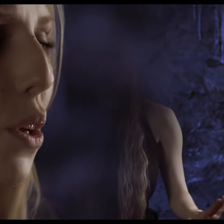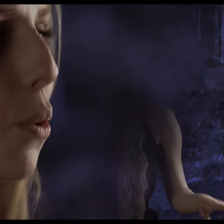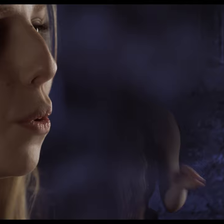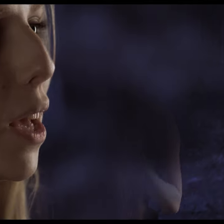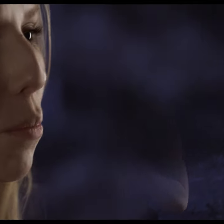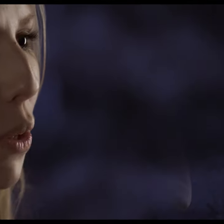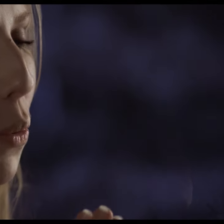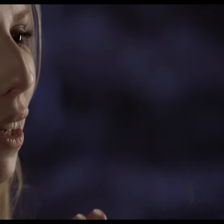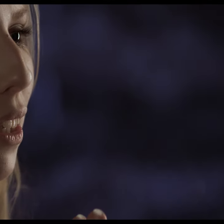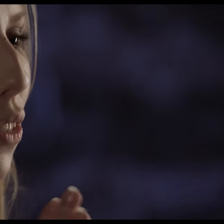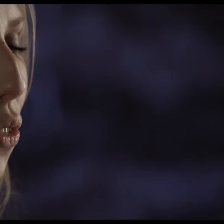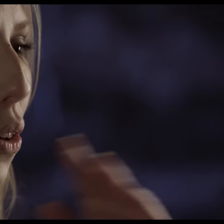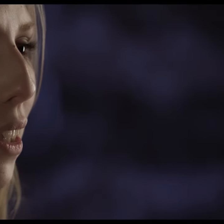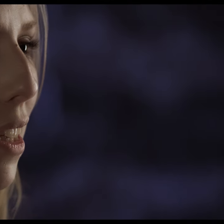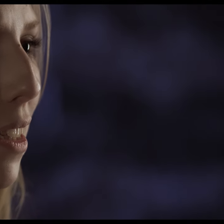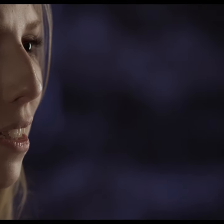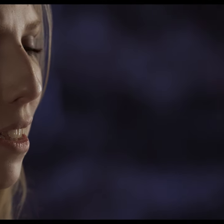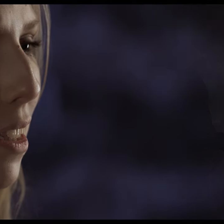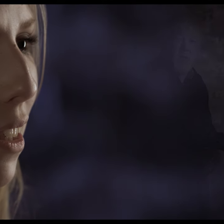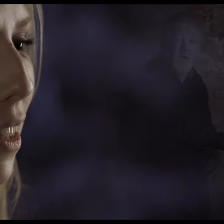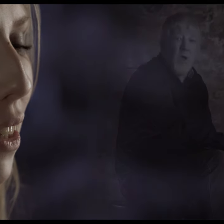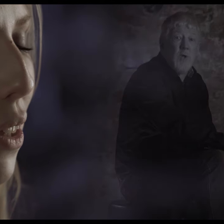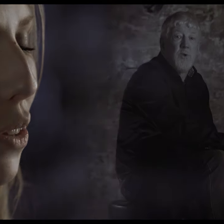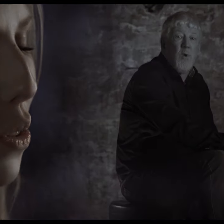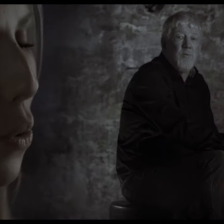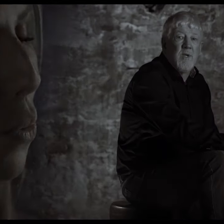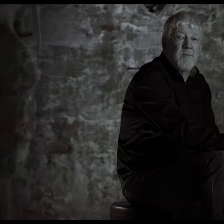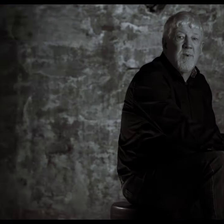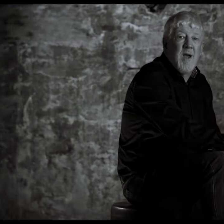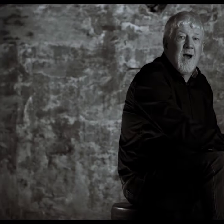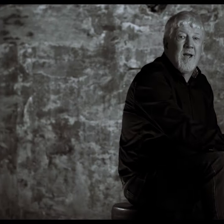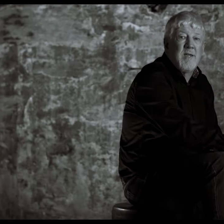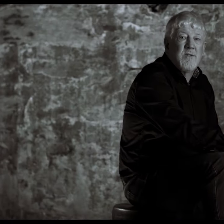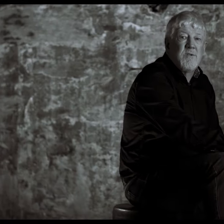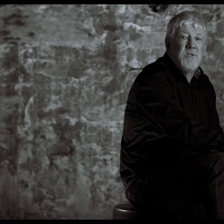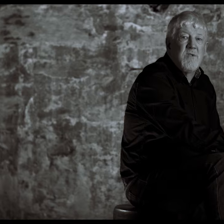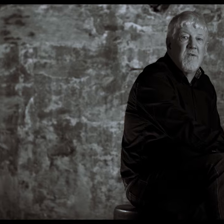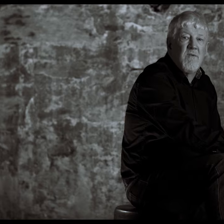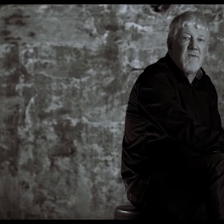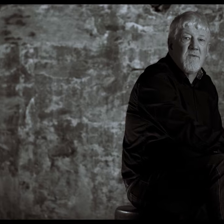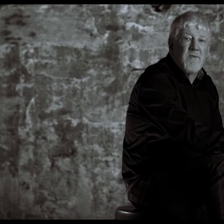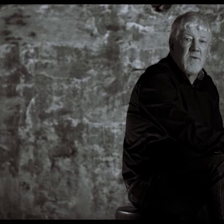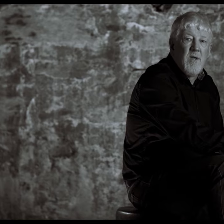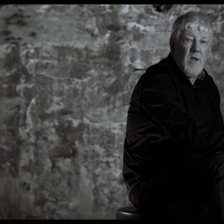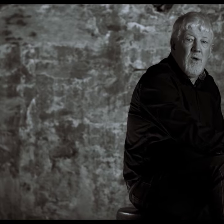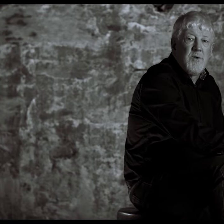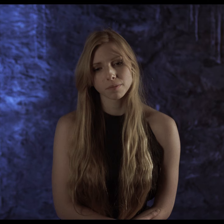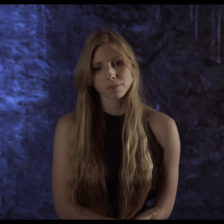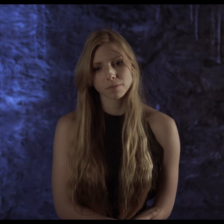don't let me wait for years, don't let me hide in tears, don't let